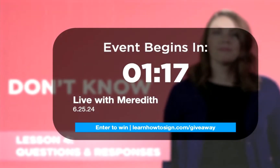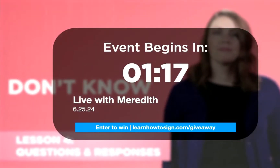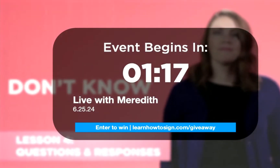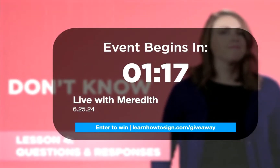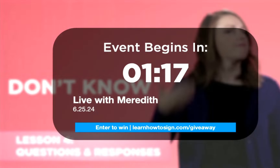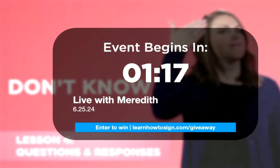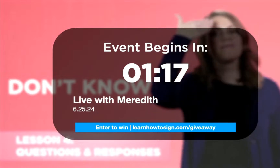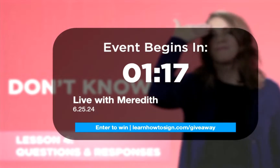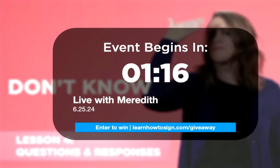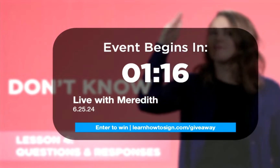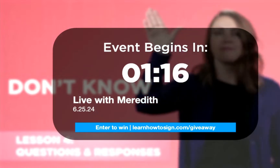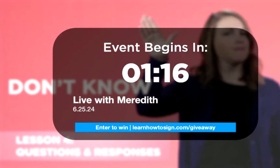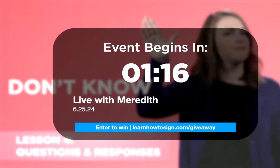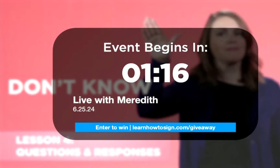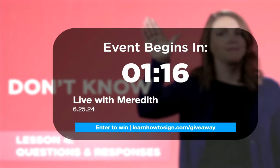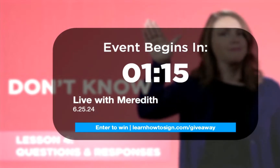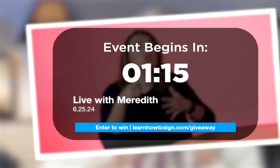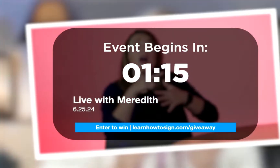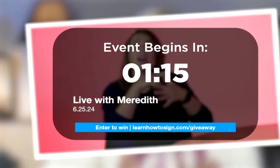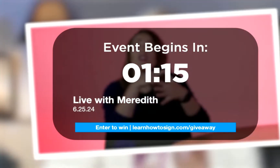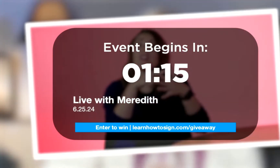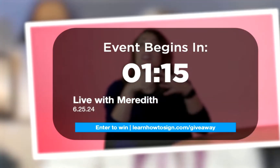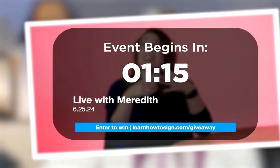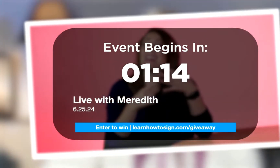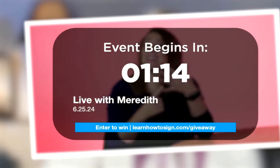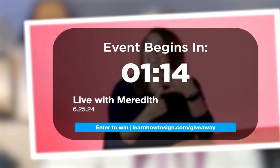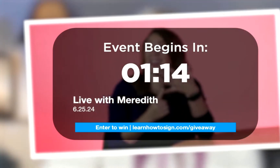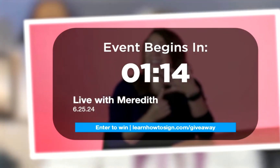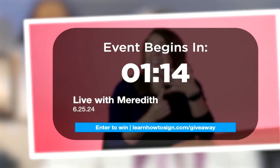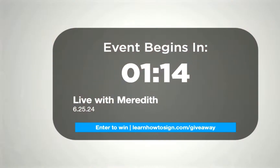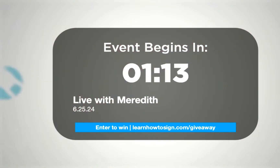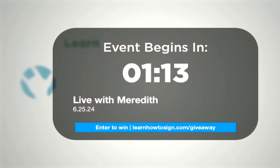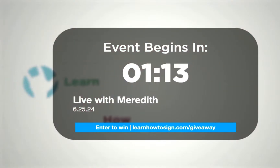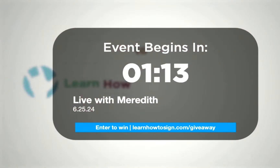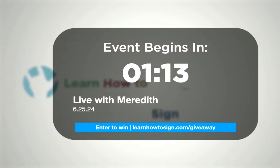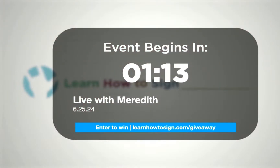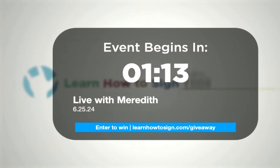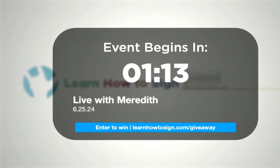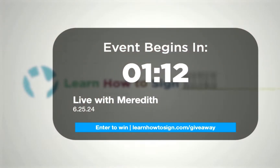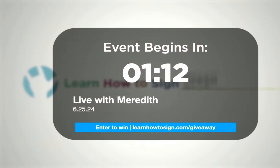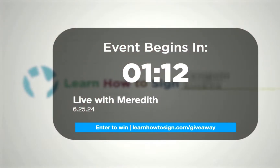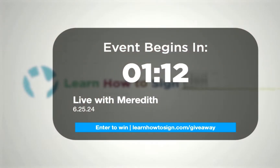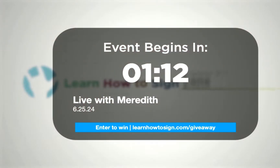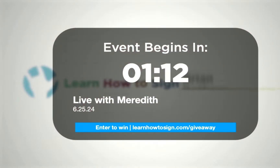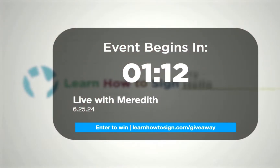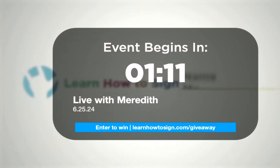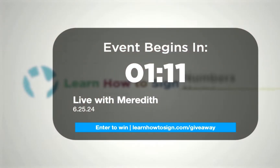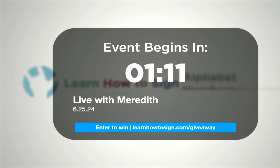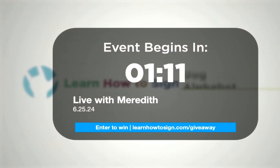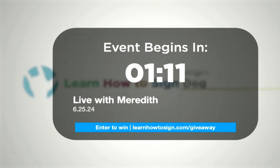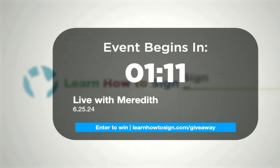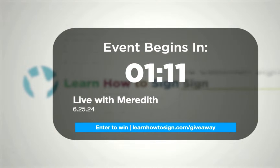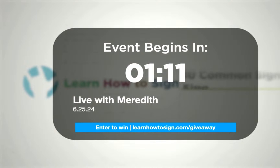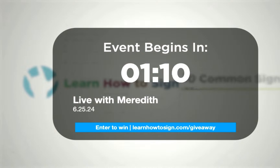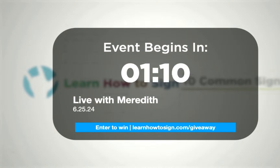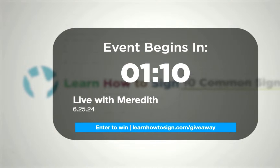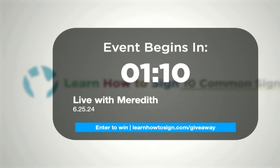I can't keep bottled up inside. And all I wanna know